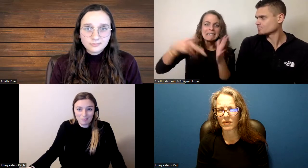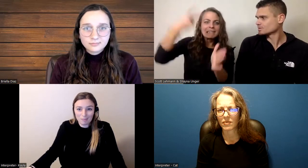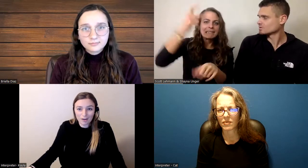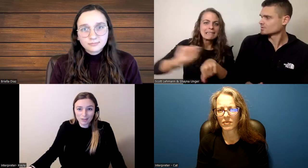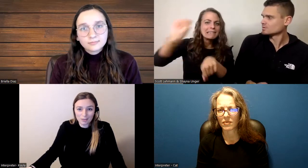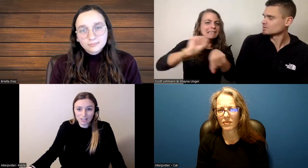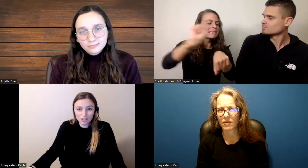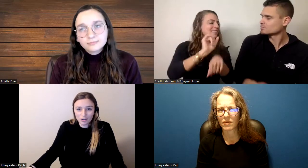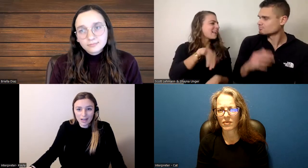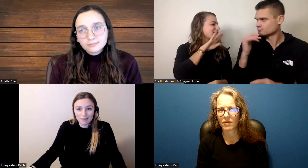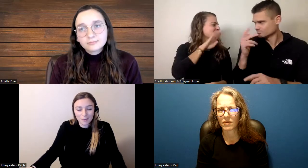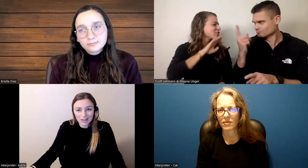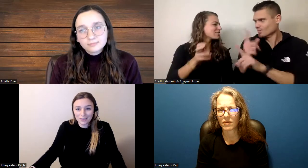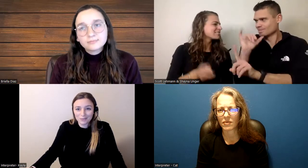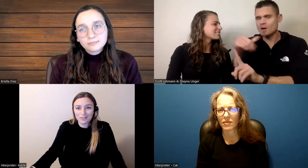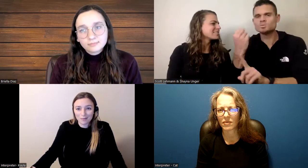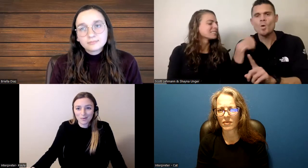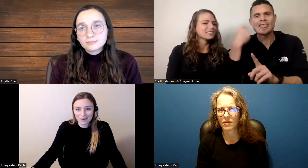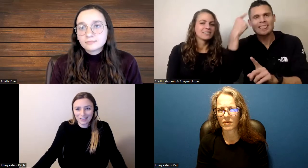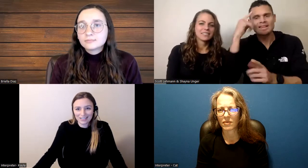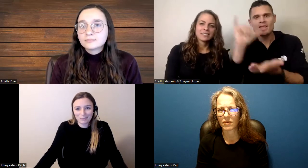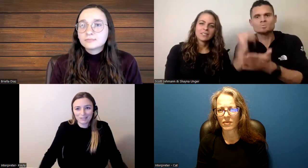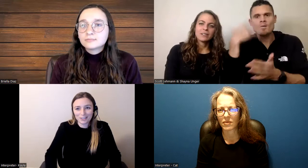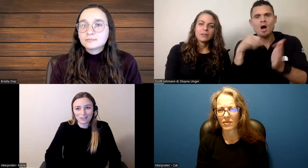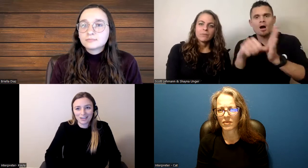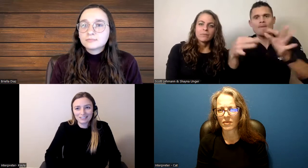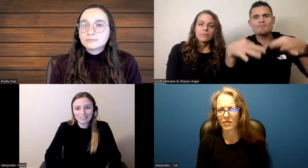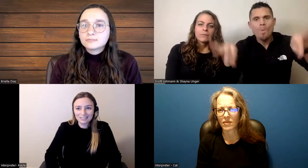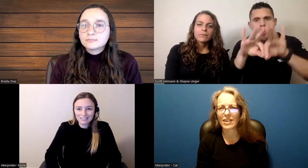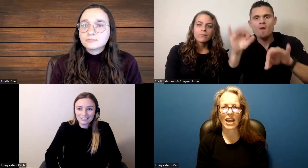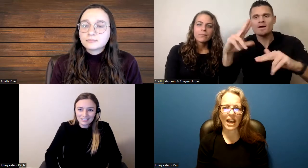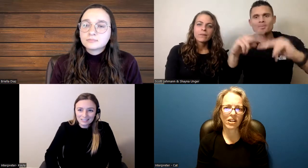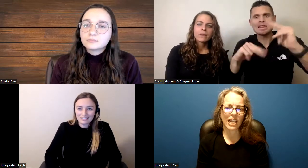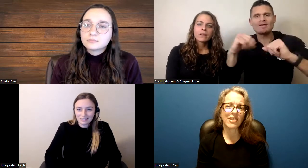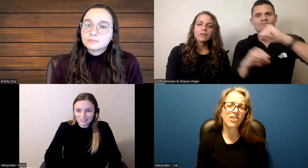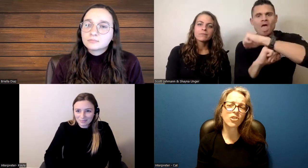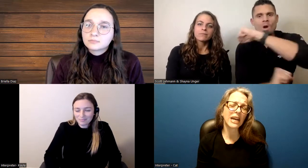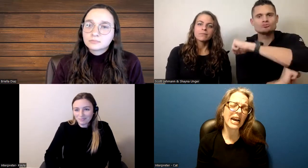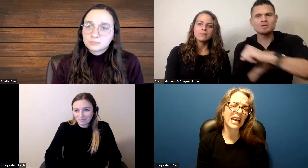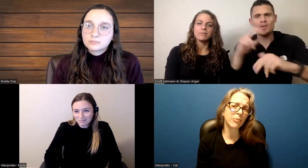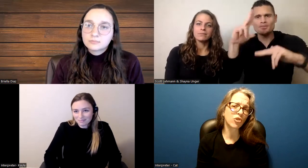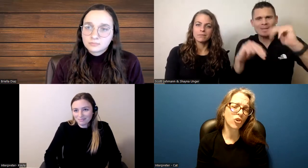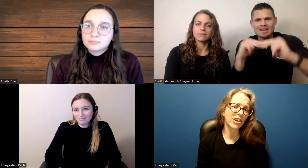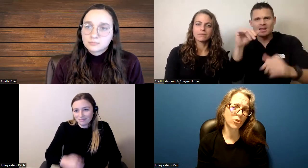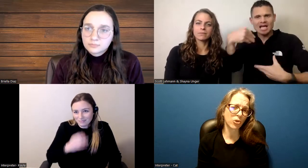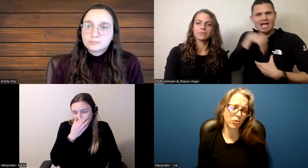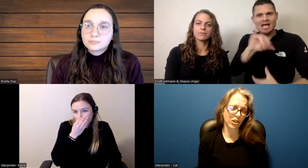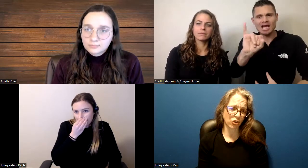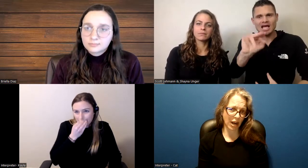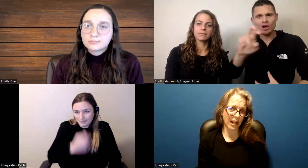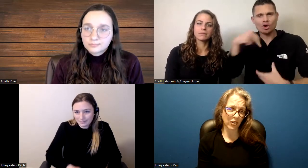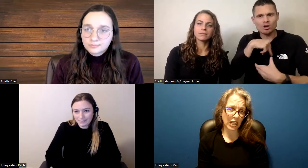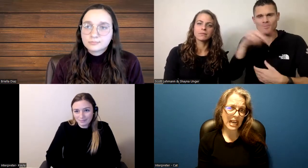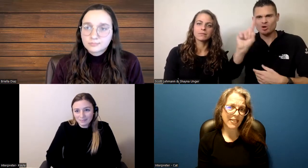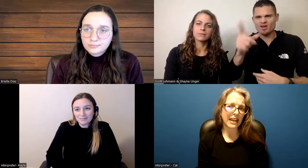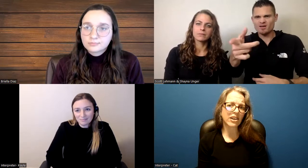know, park rangers might say, sure, go ahead. But we have to do double the work and it's pretty frustrating. Exactly. And that's why I'm trying to